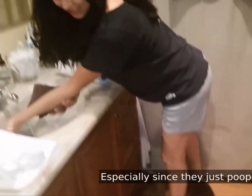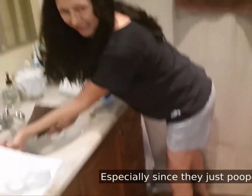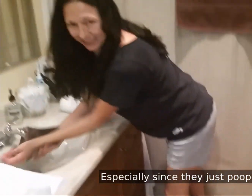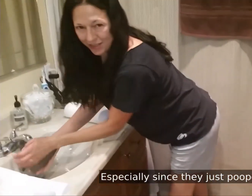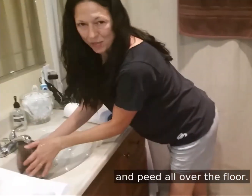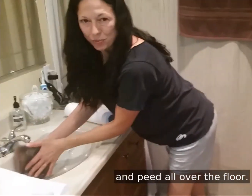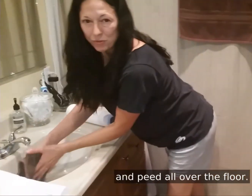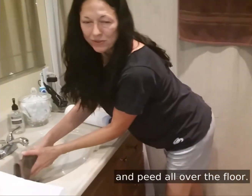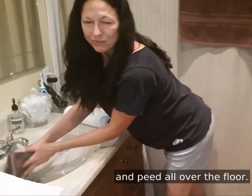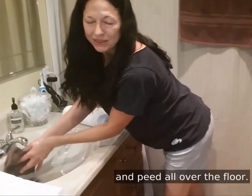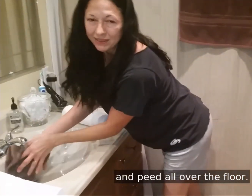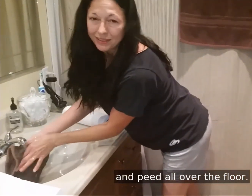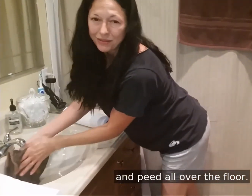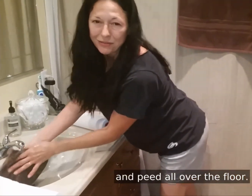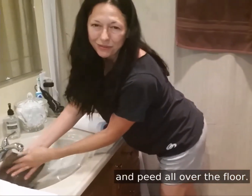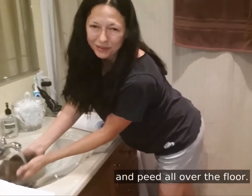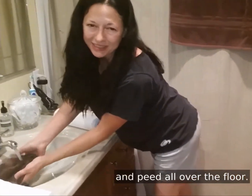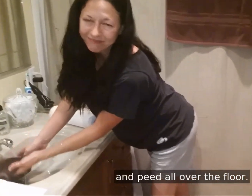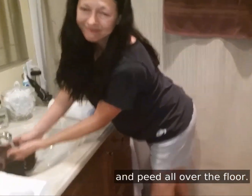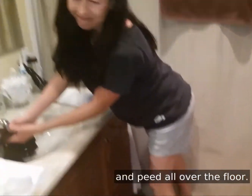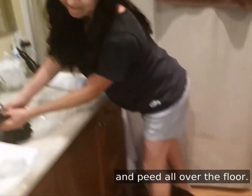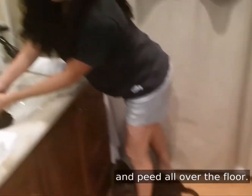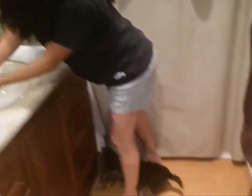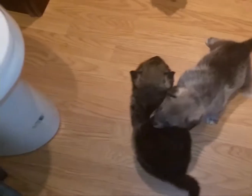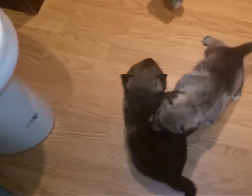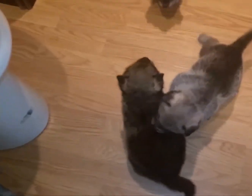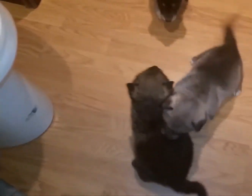especially since they just pooped and peed all over the floor.